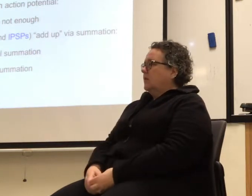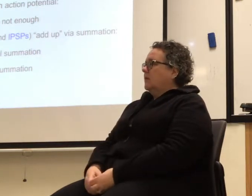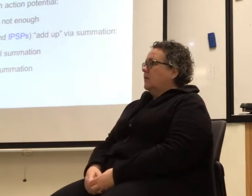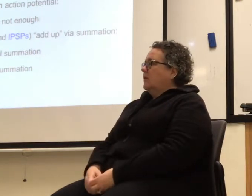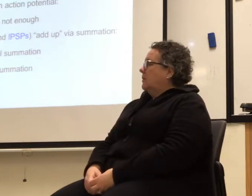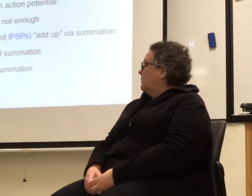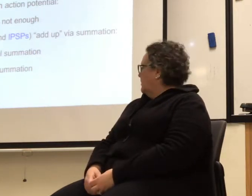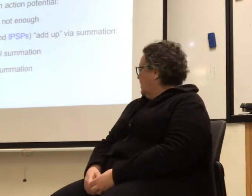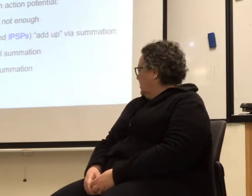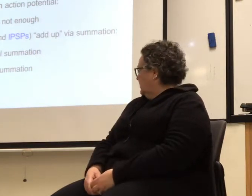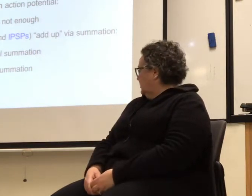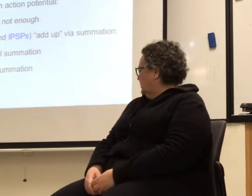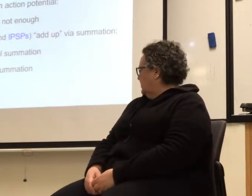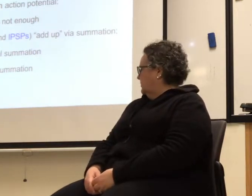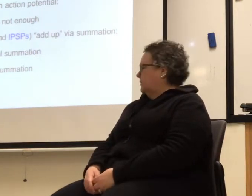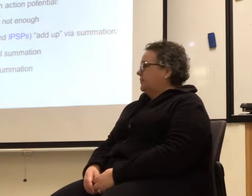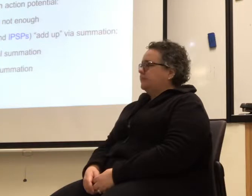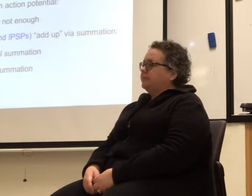twice